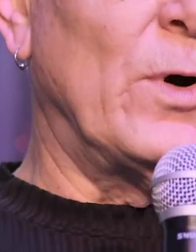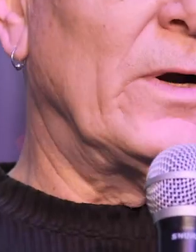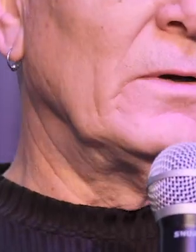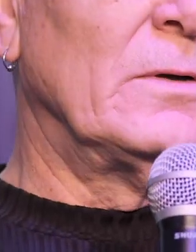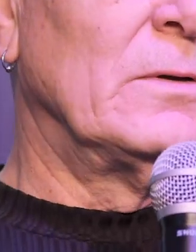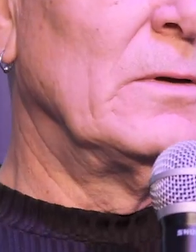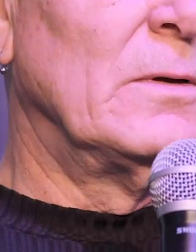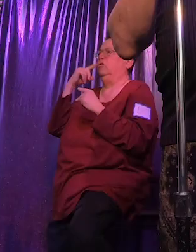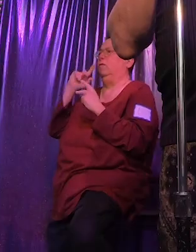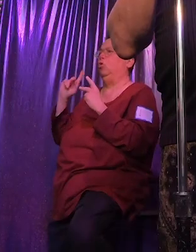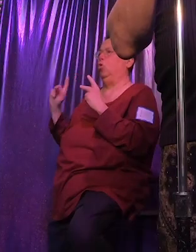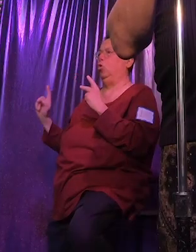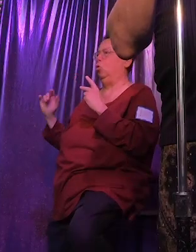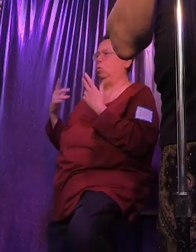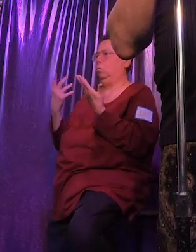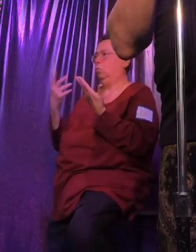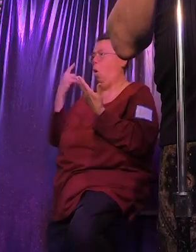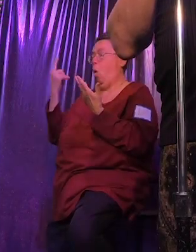best for.